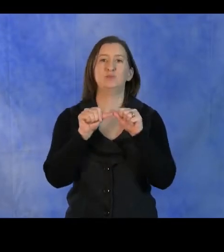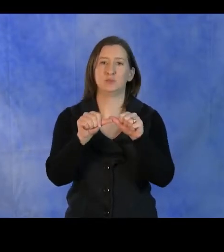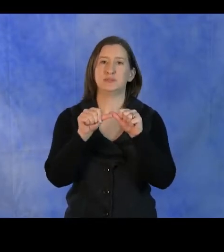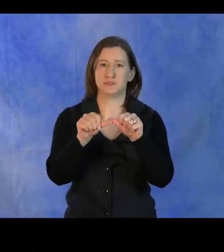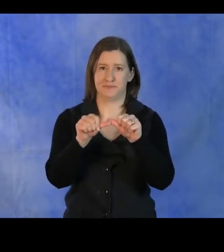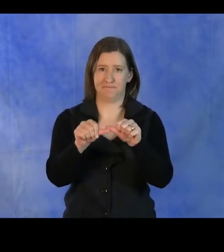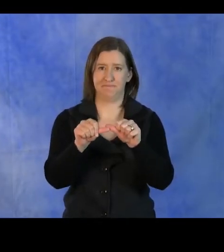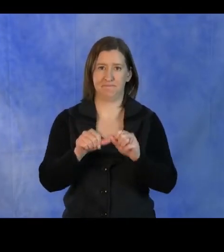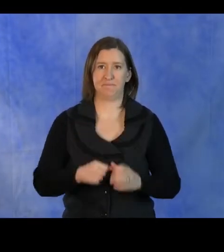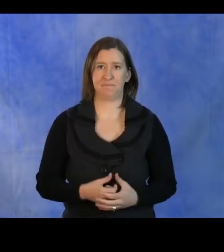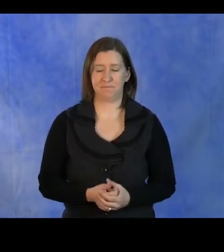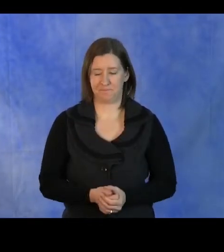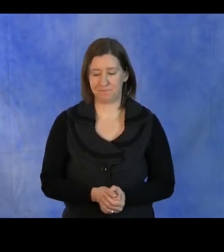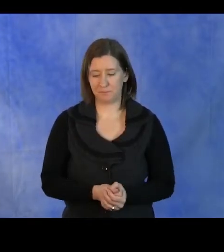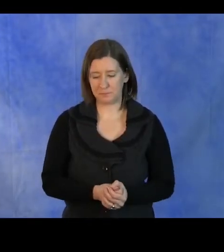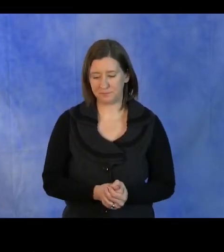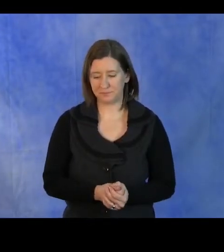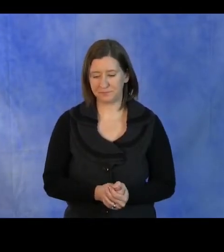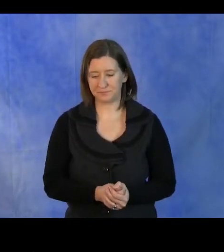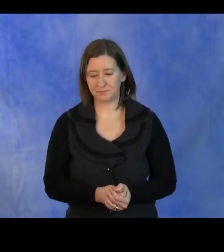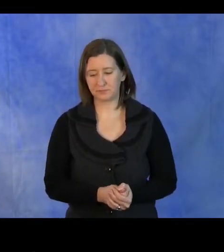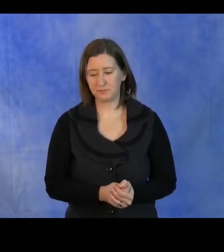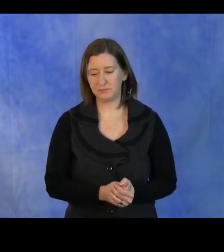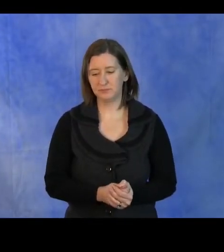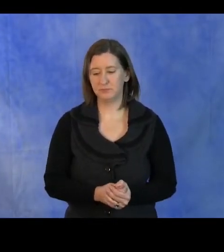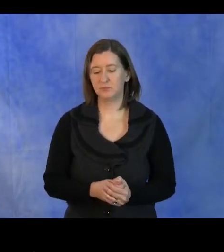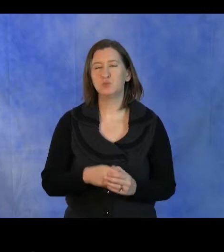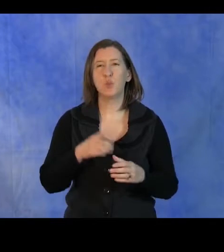Not only do they need to do this, but they need to sustain it.